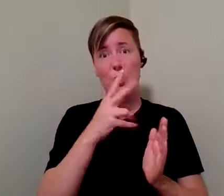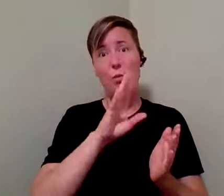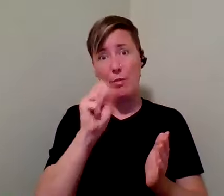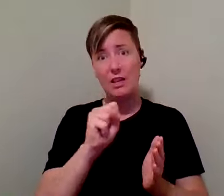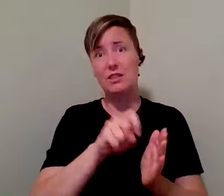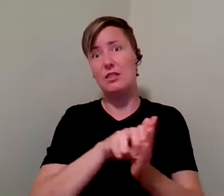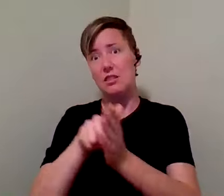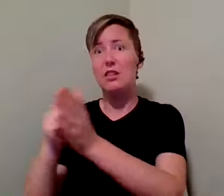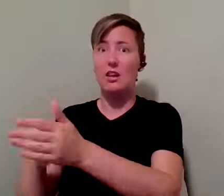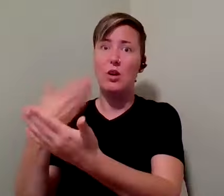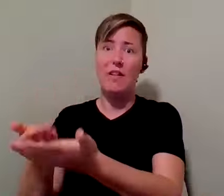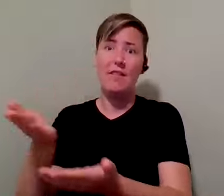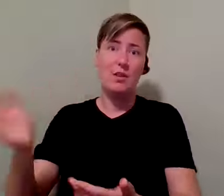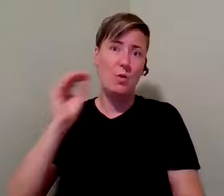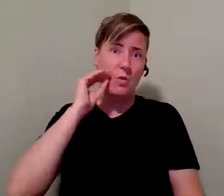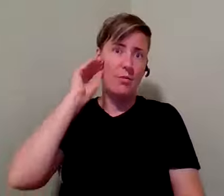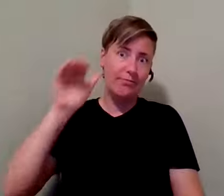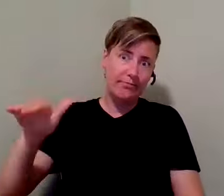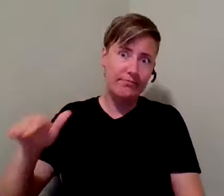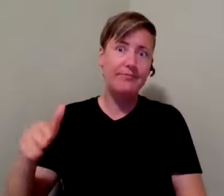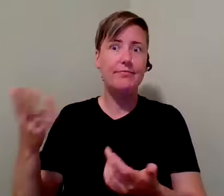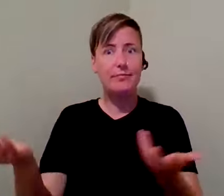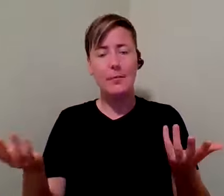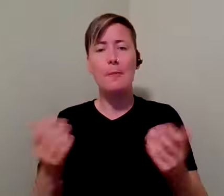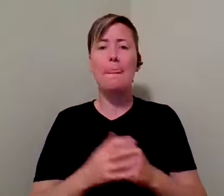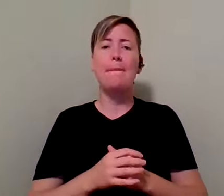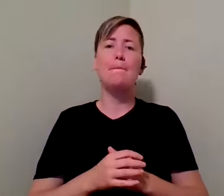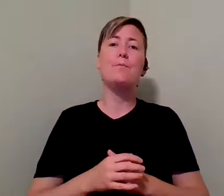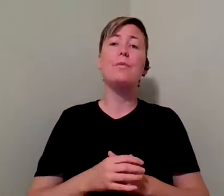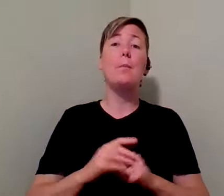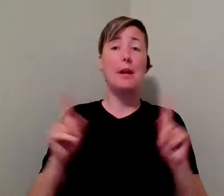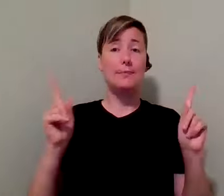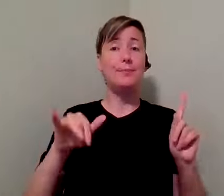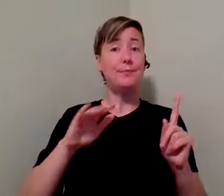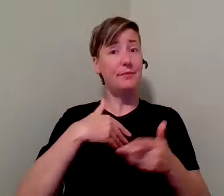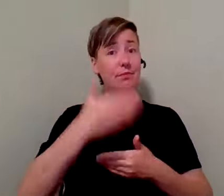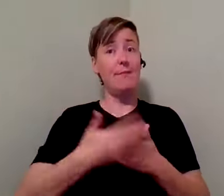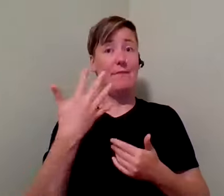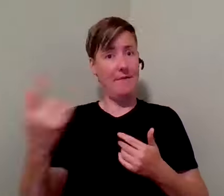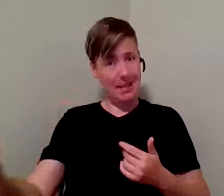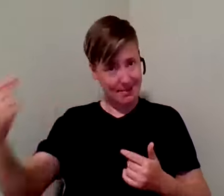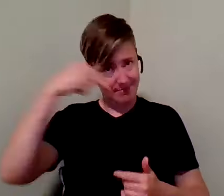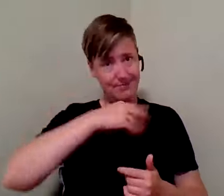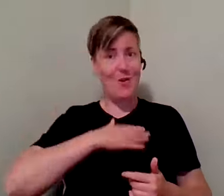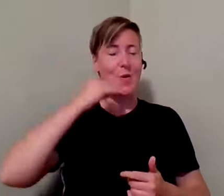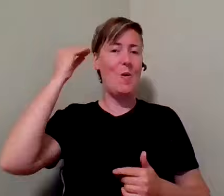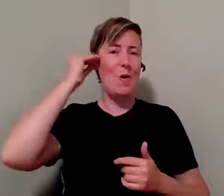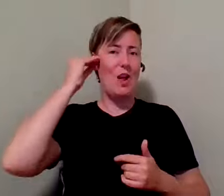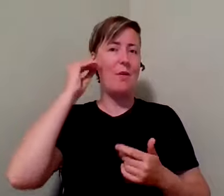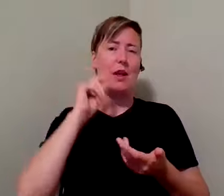step, and he had a little paper in his hand and he was making notes. And it was a little disconcerting because he kept raising his eyebrows